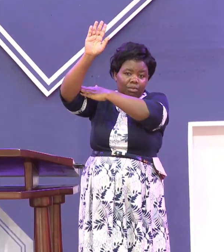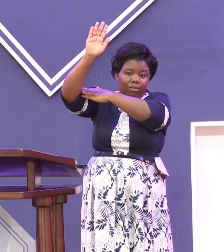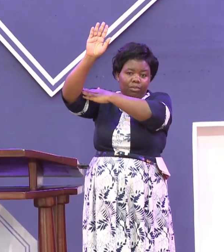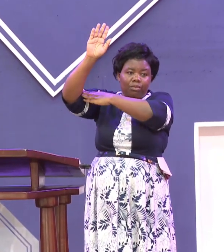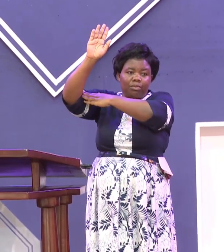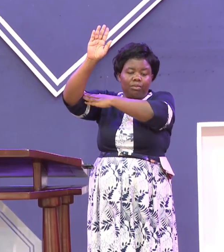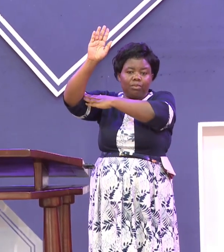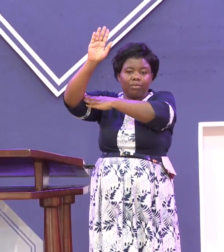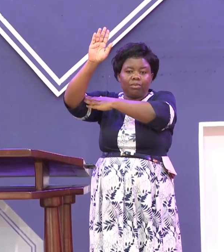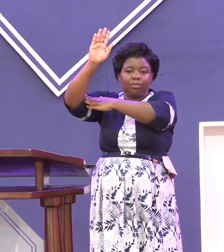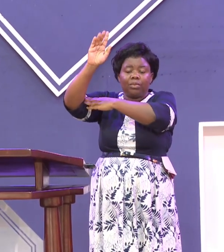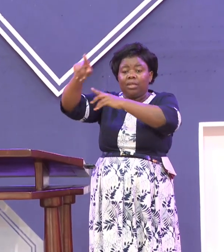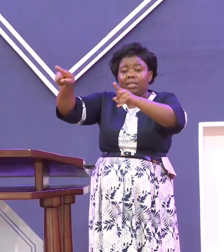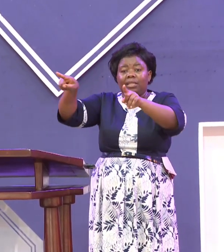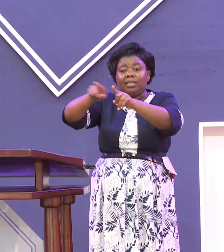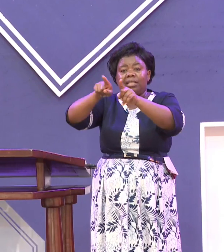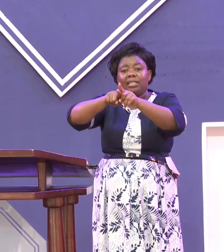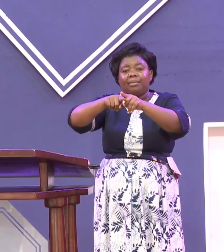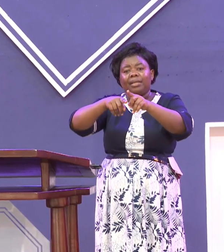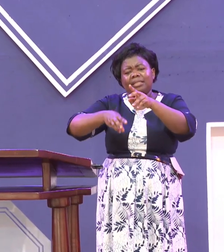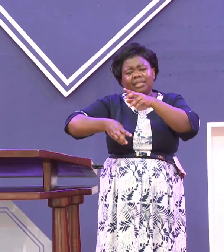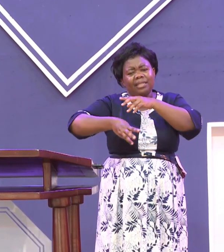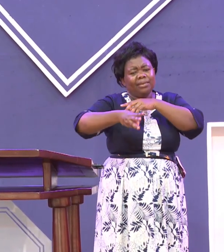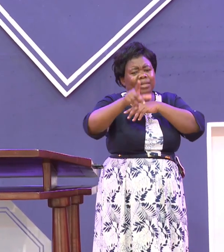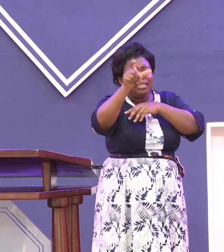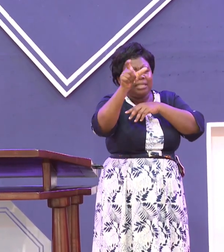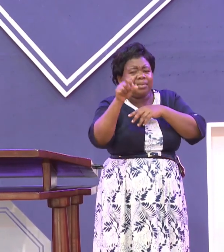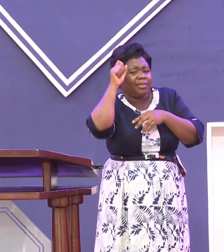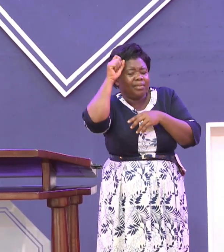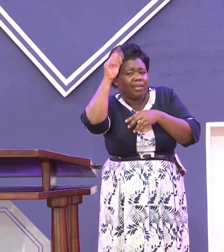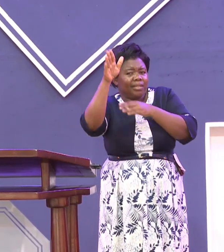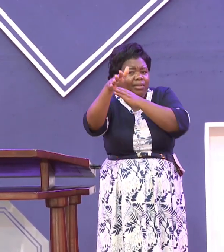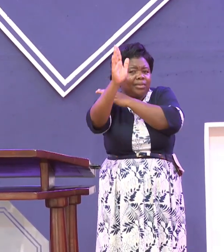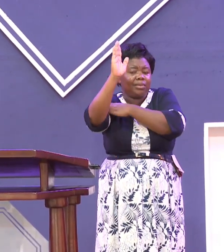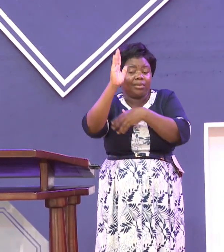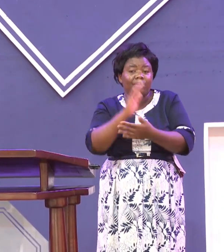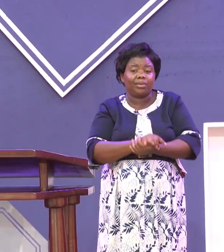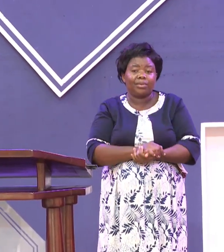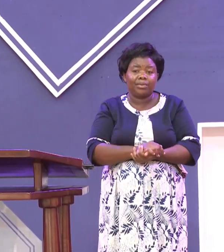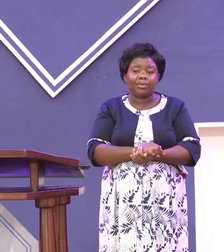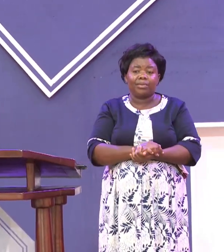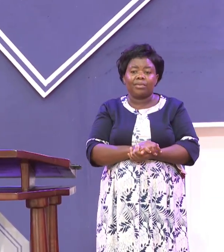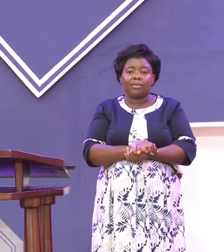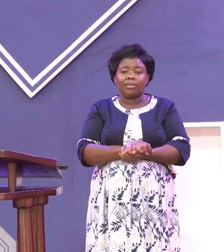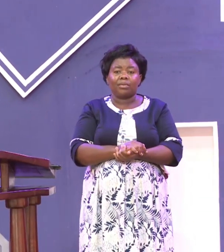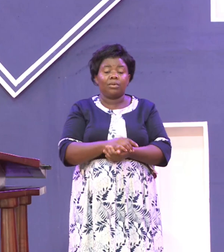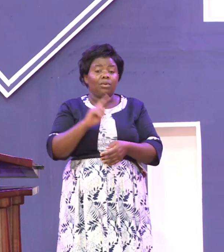God, byabanga kifaananyi omuntu mwamulabira. They could be the image of how a person considers